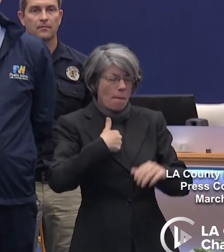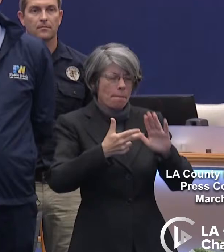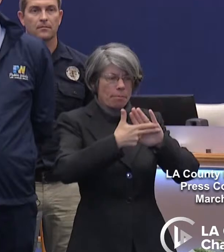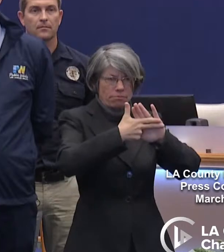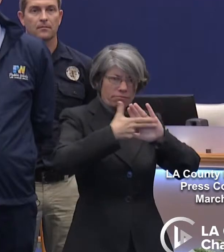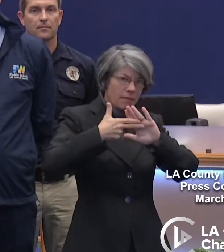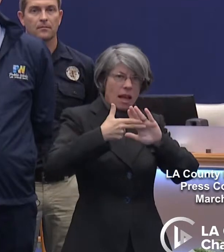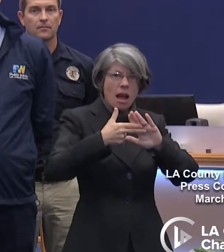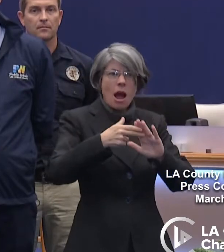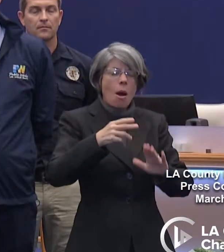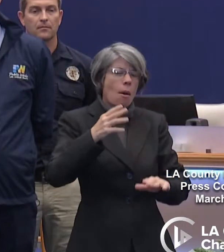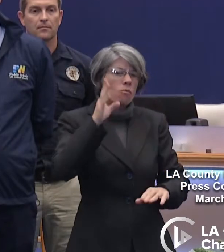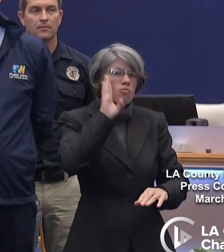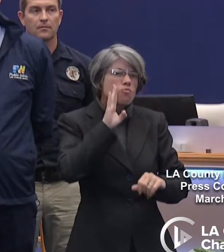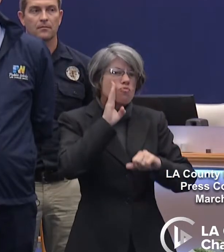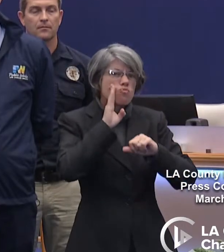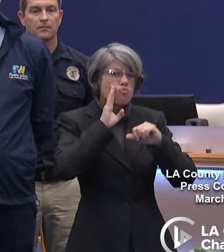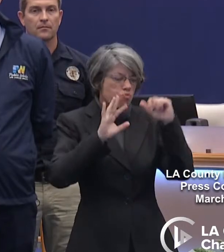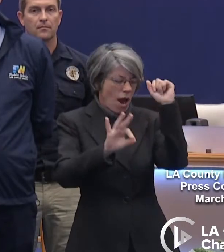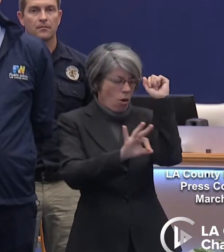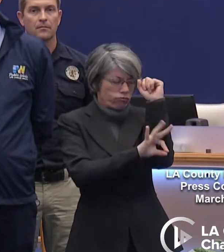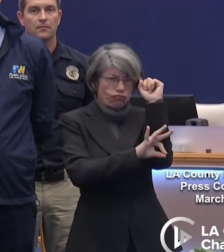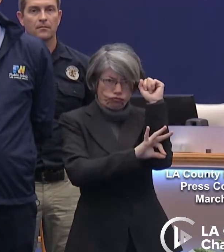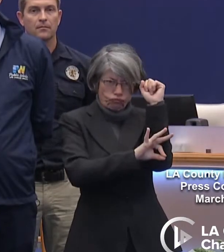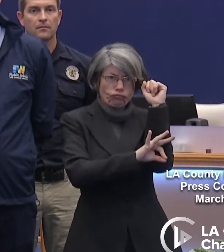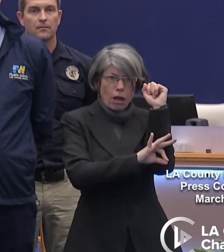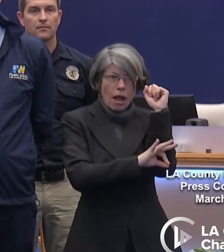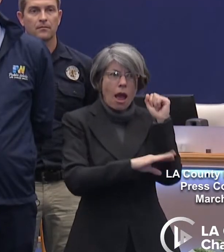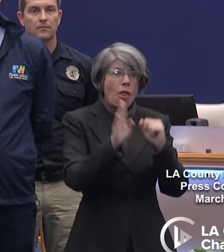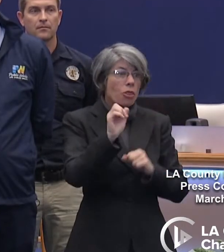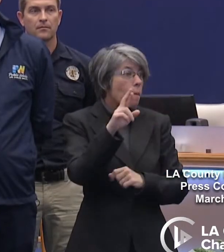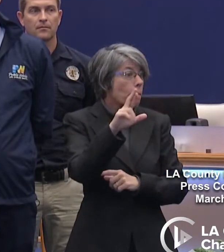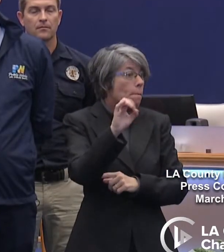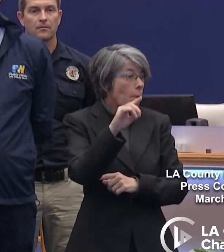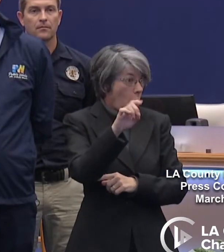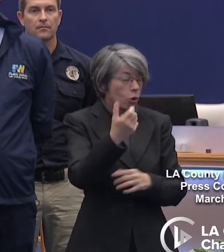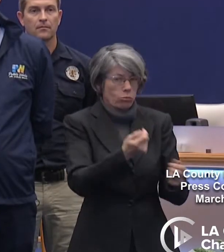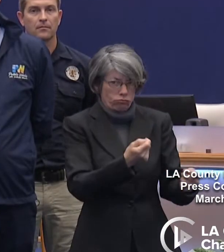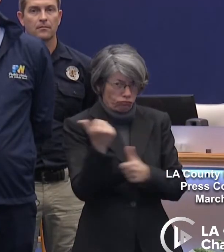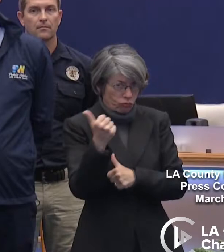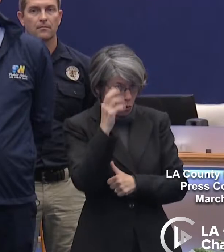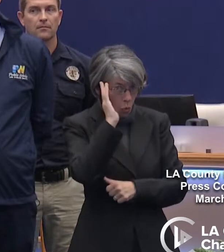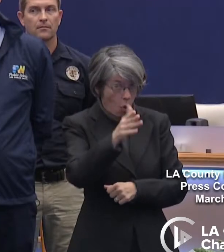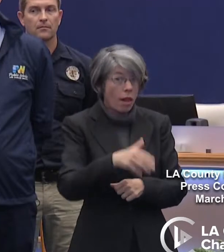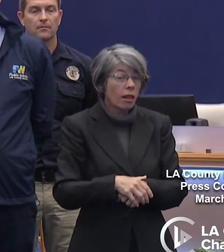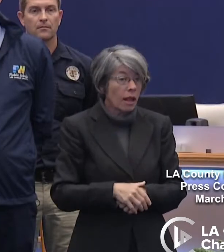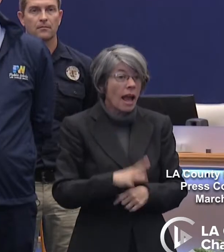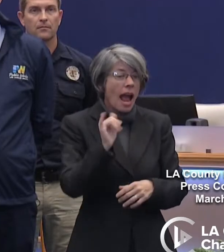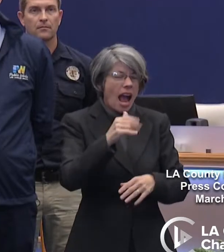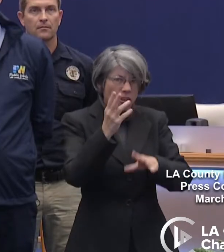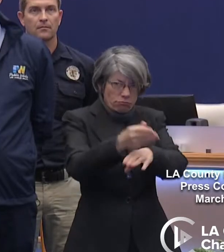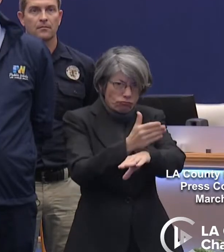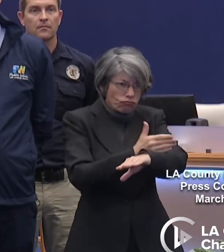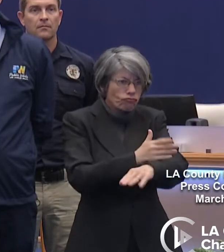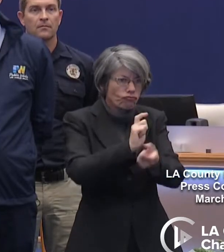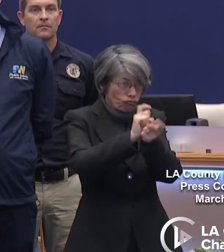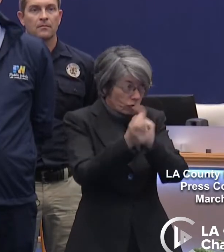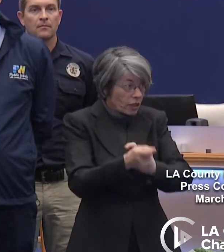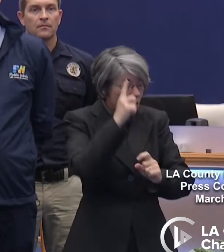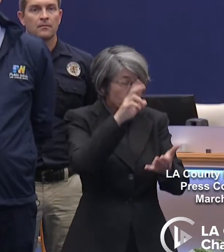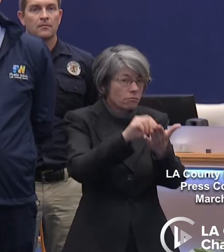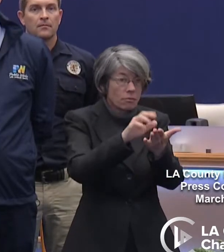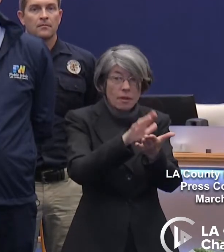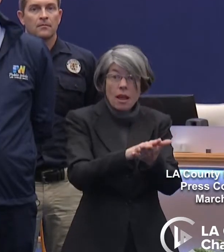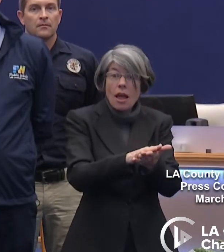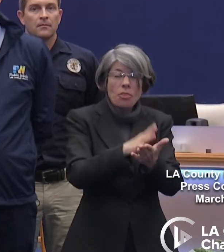with a brown dot over the existing blue dot. The barcode will be removed, and this update will be recorded to confirm